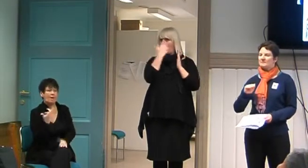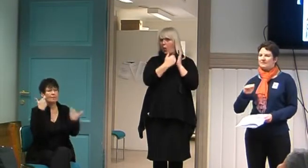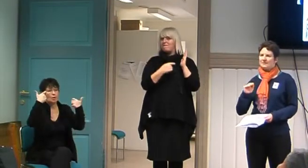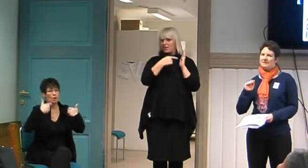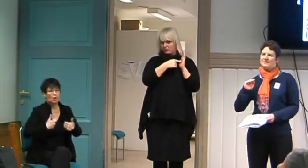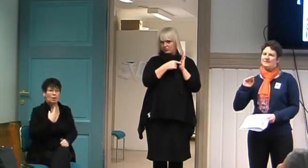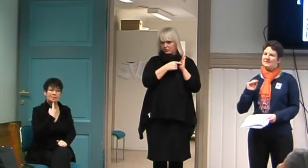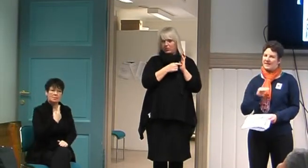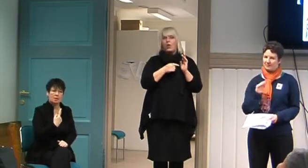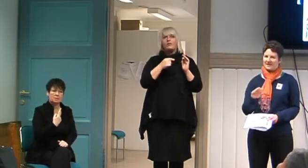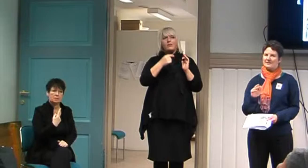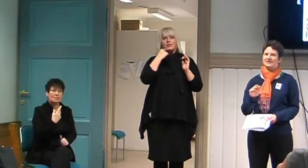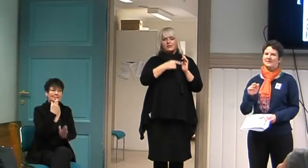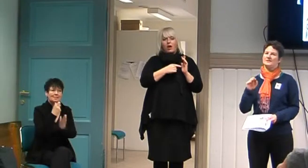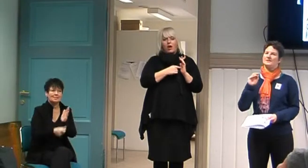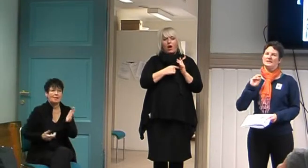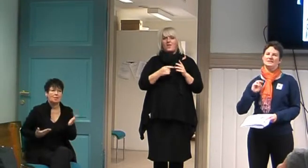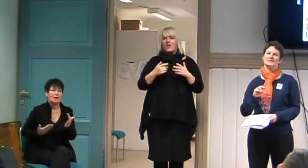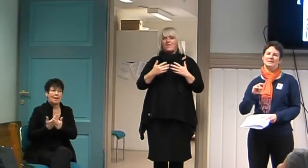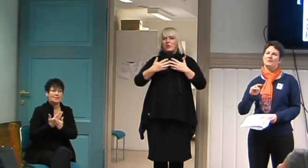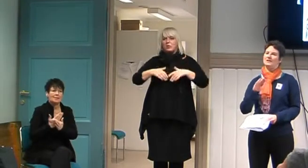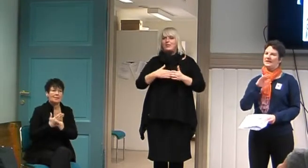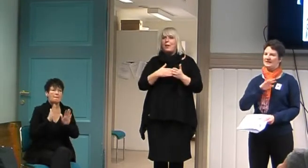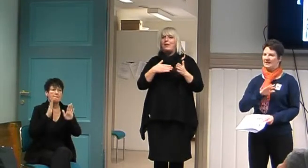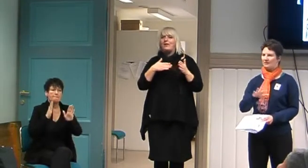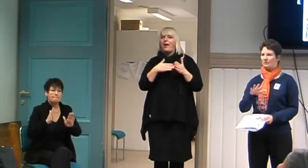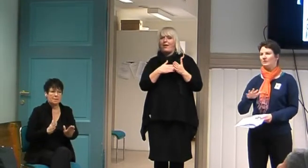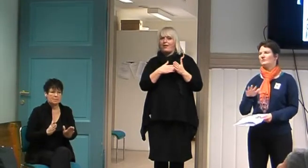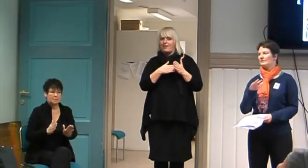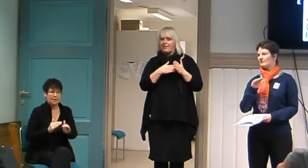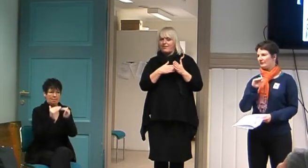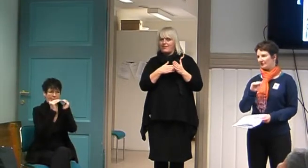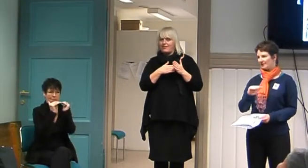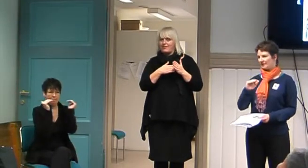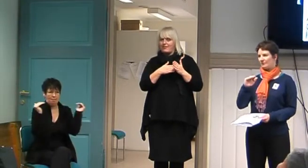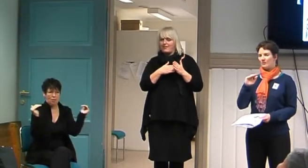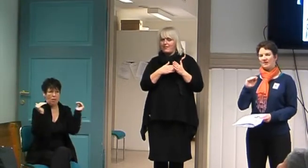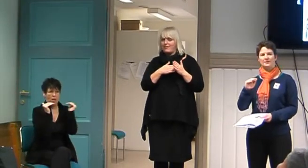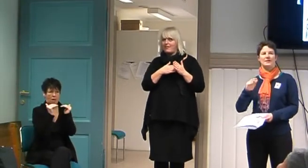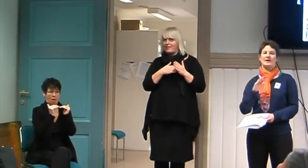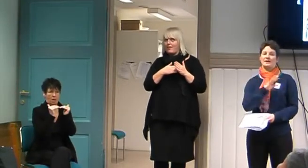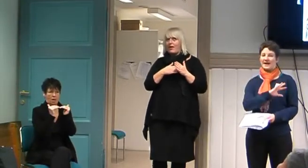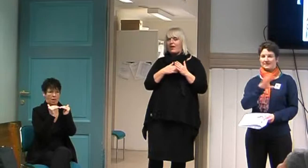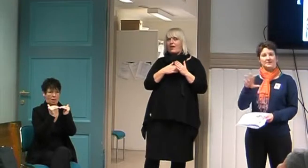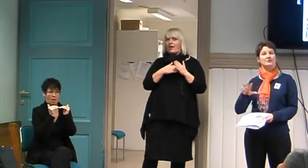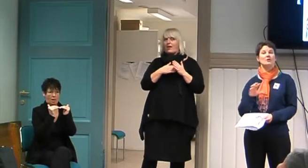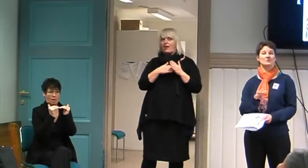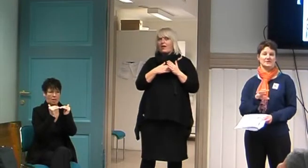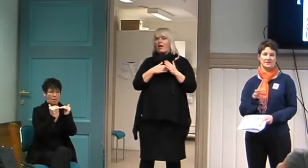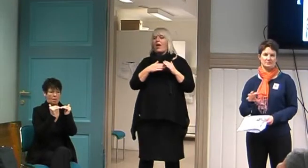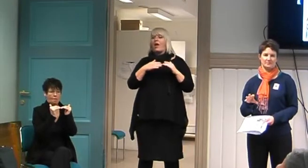said that disabled access needed to be on an equal footing with access